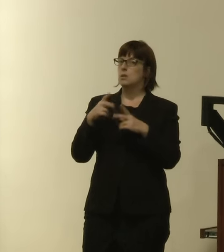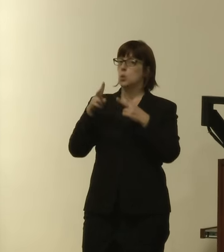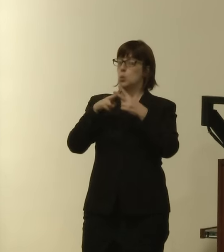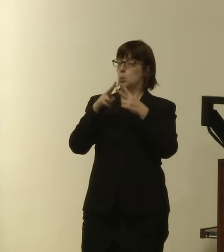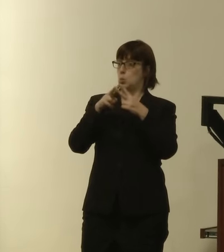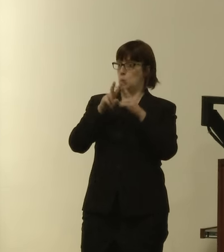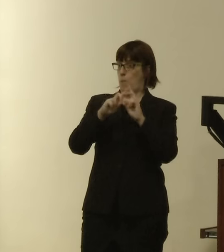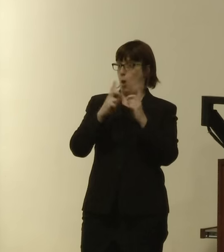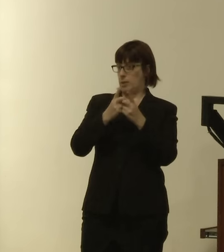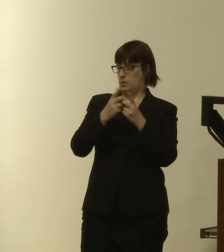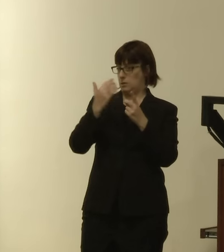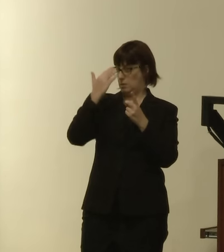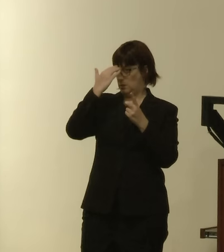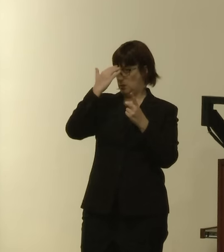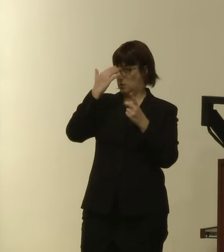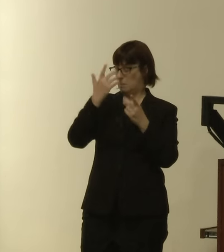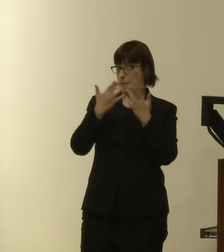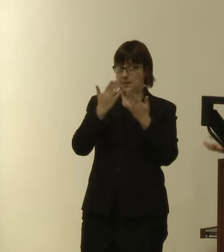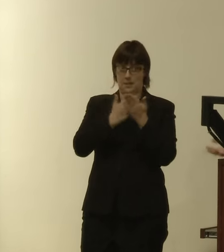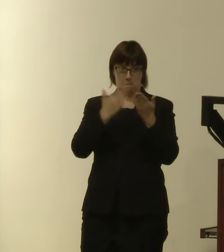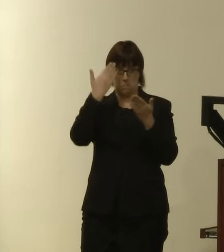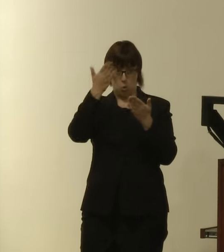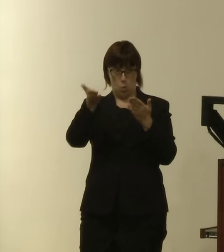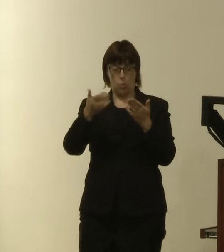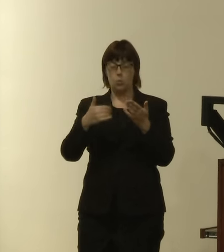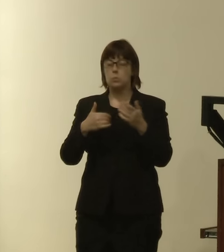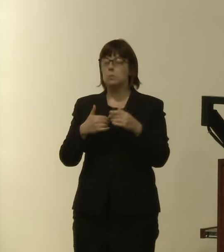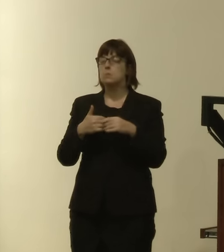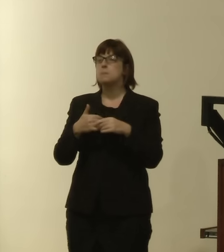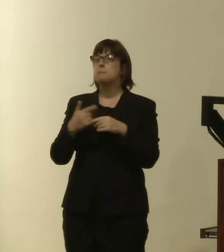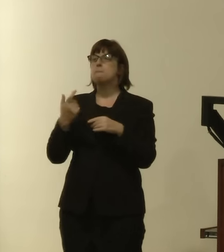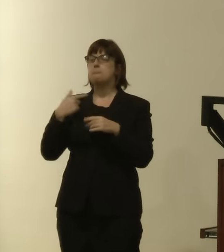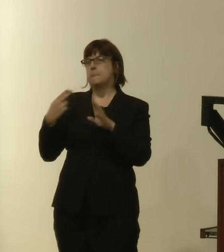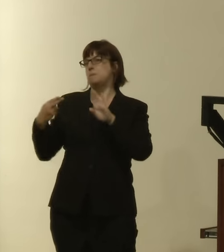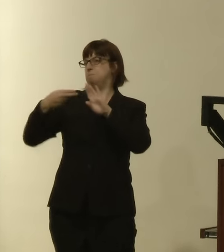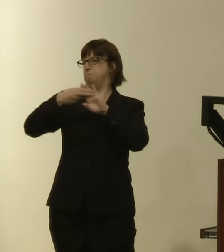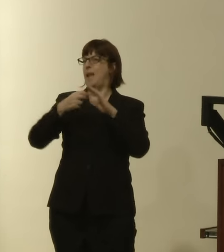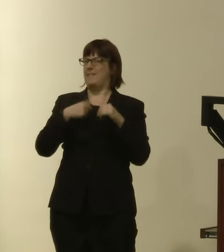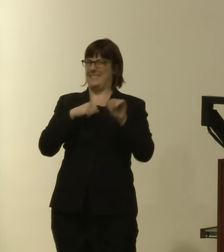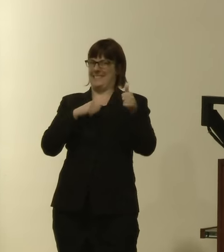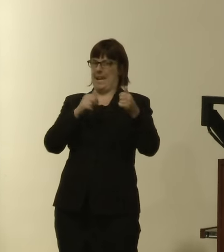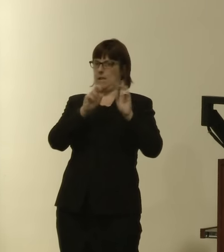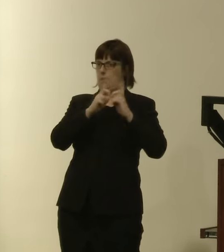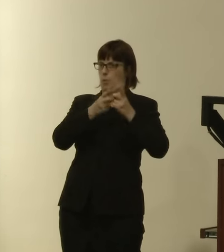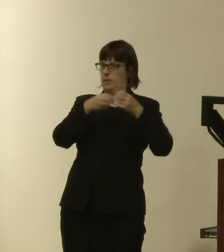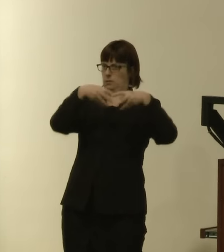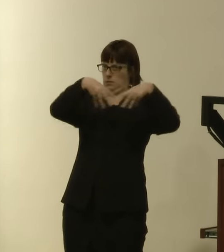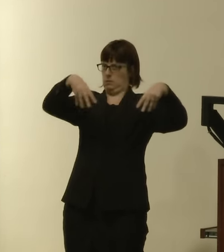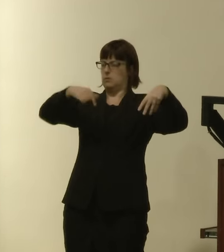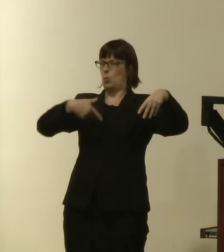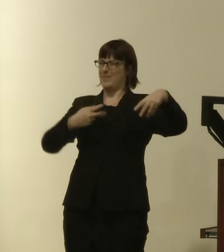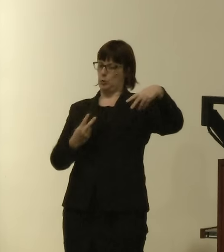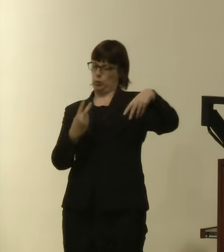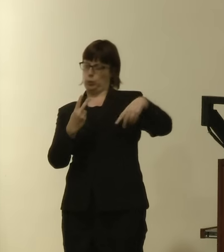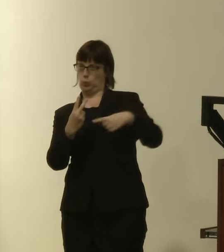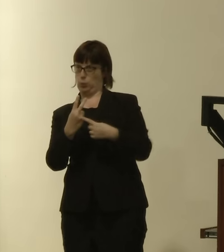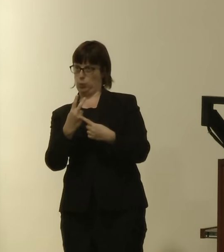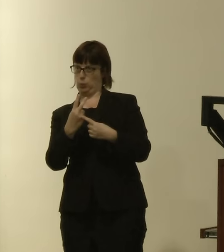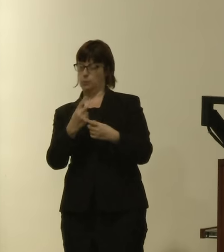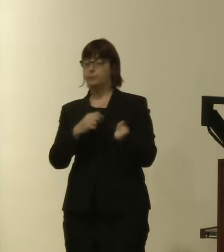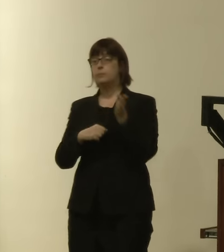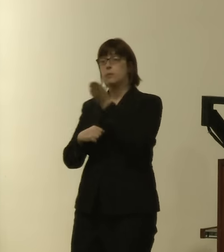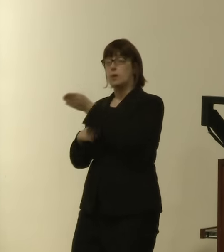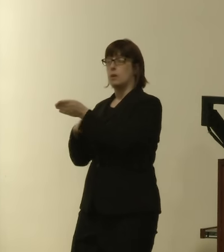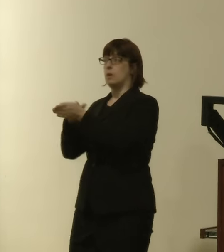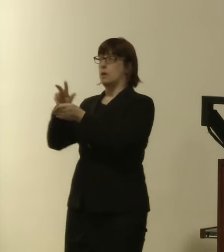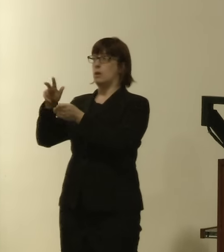departments, as you know, and maybe others don't, we were in 2 of 10 departments. In Rwanda, we're in